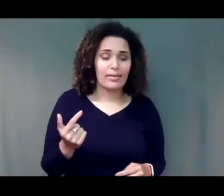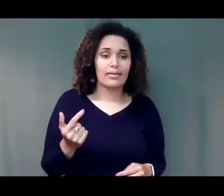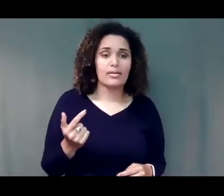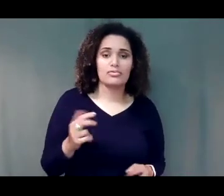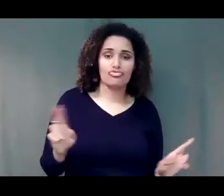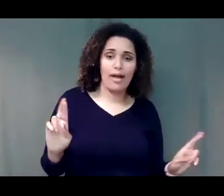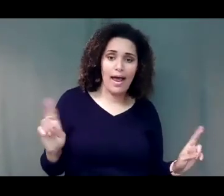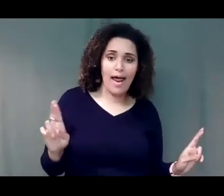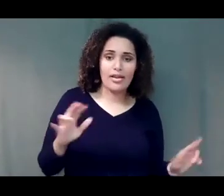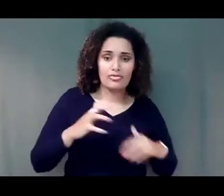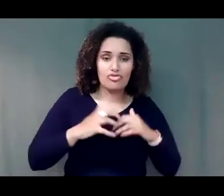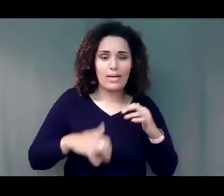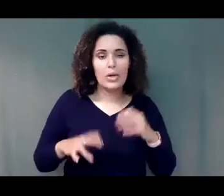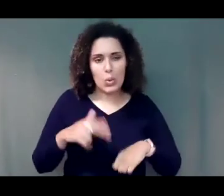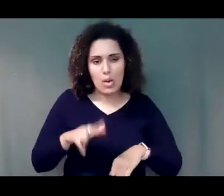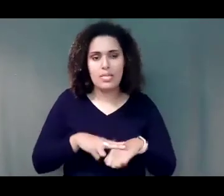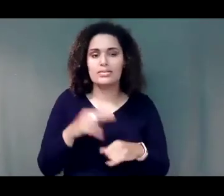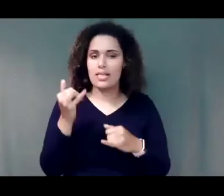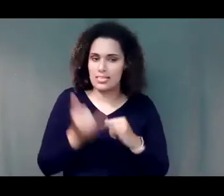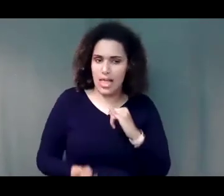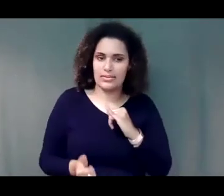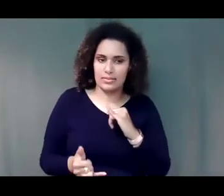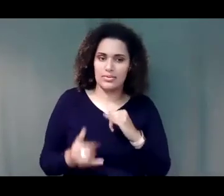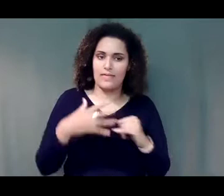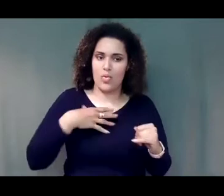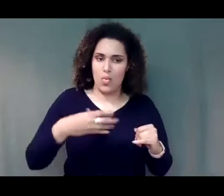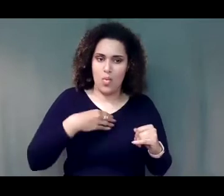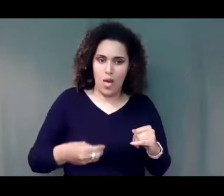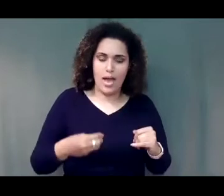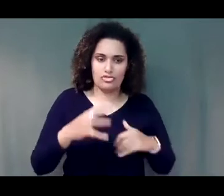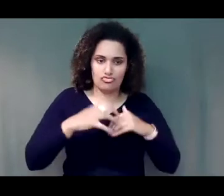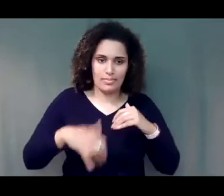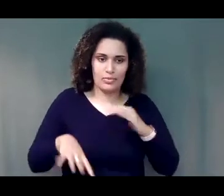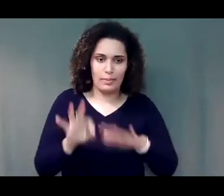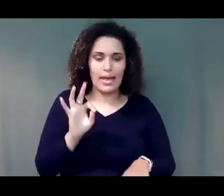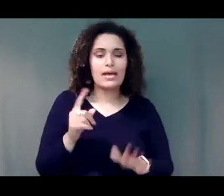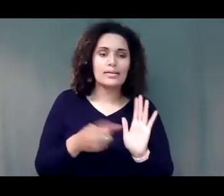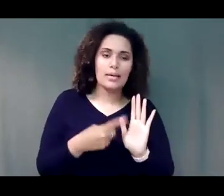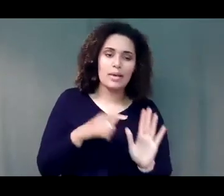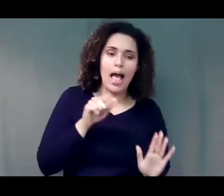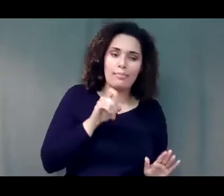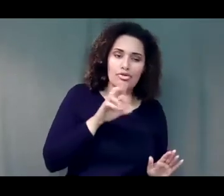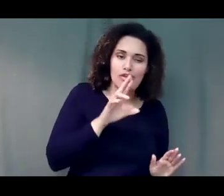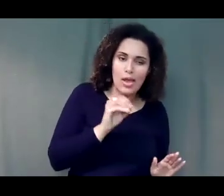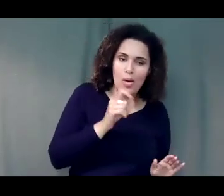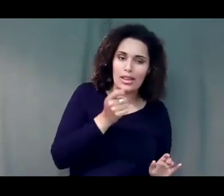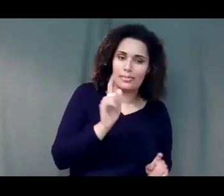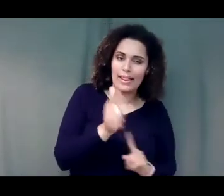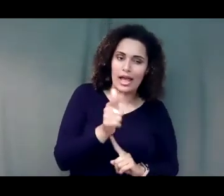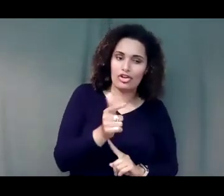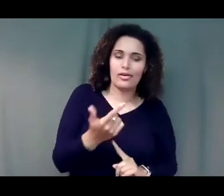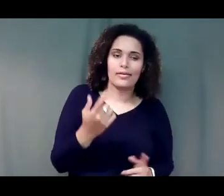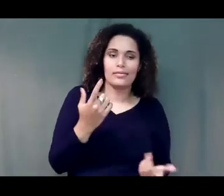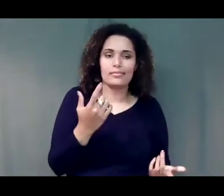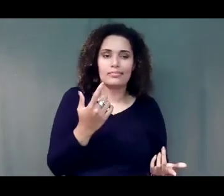usually the last of our whites that we pick. Yeah, sometimes we pick Albarino a little bit later, but only because of convenience. Albarino